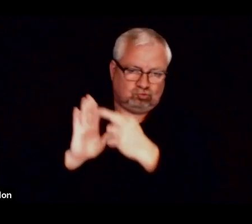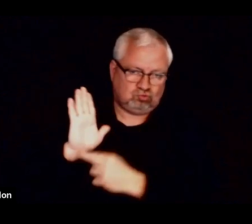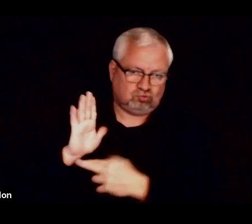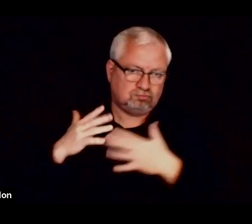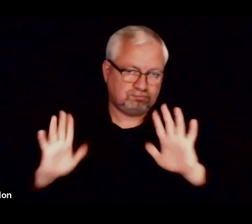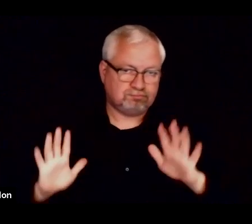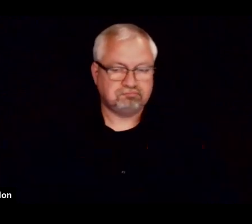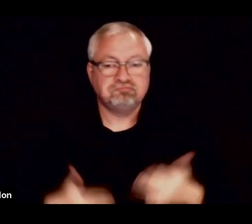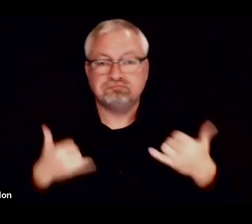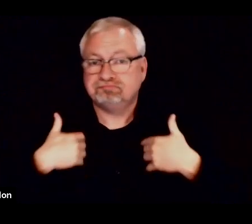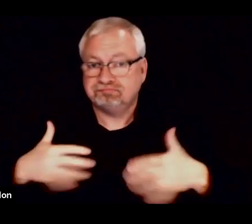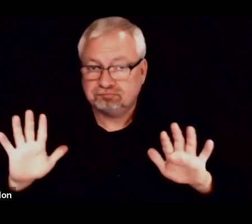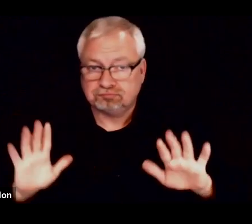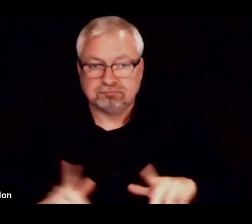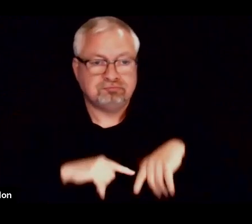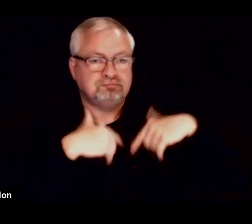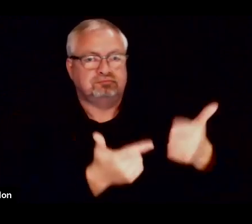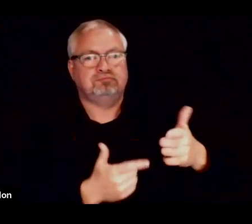Epidemiologist, Dr. Ruth Linfield.